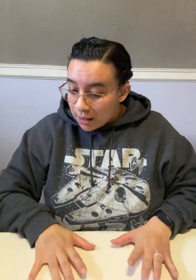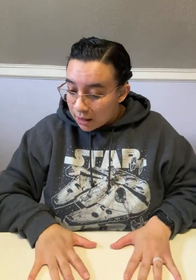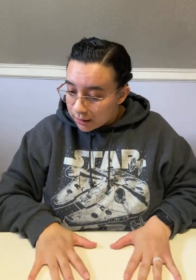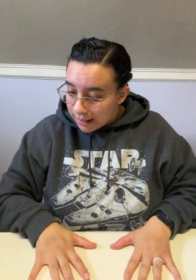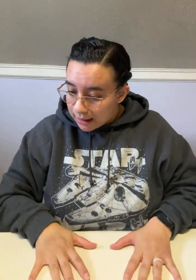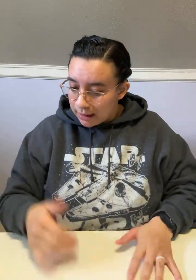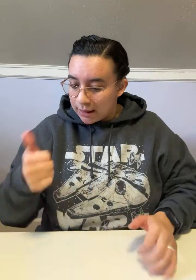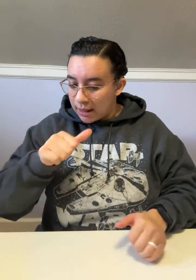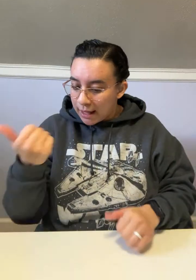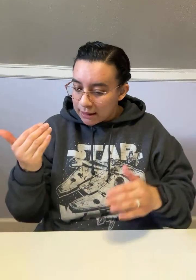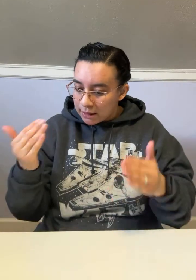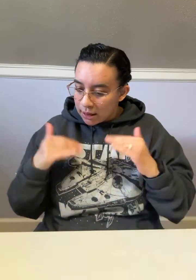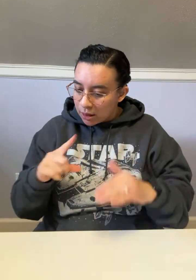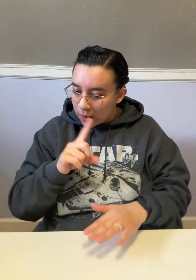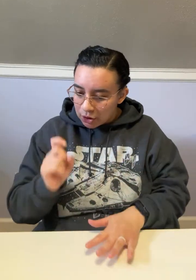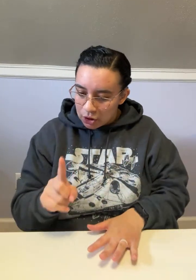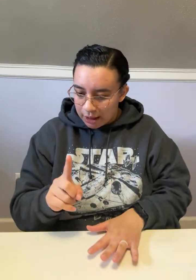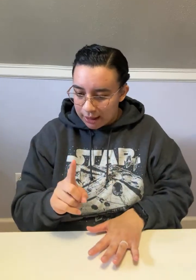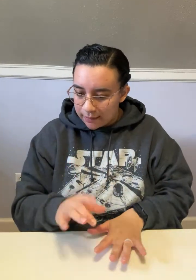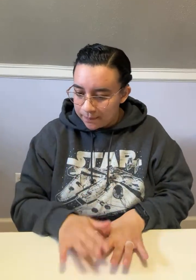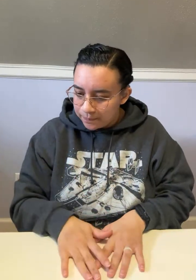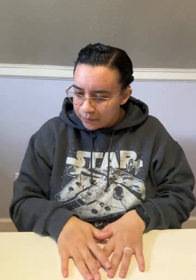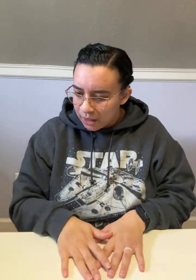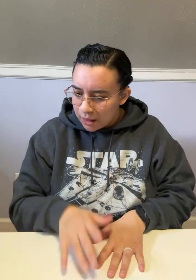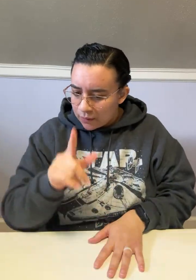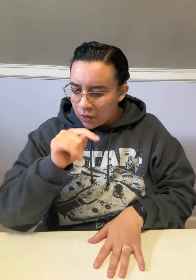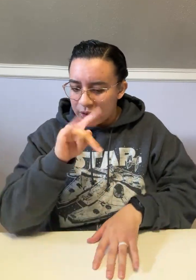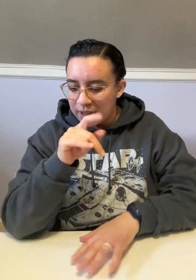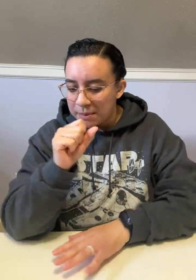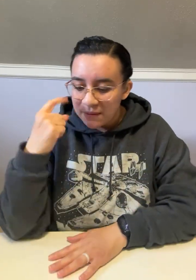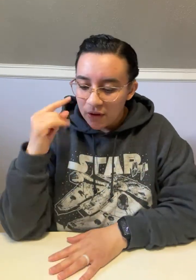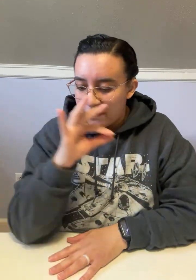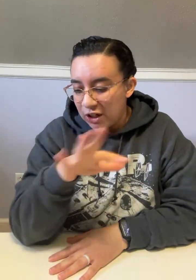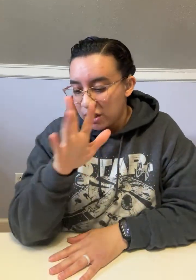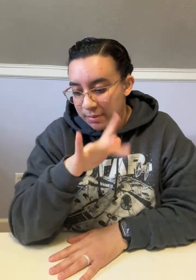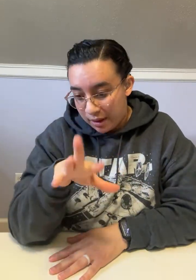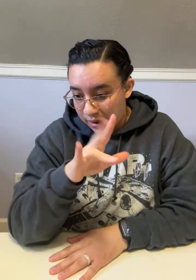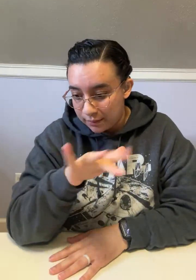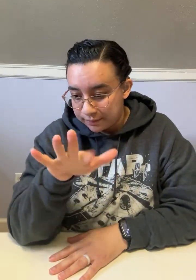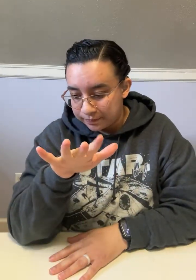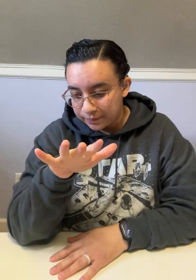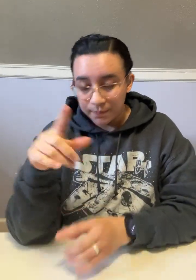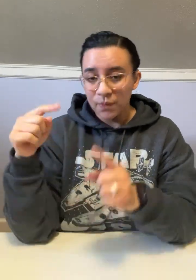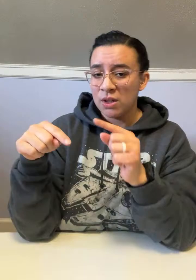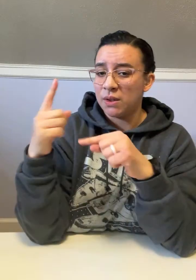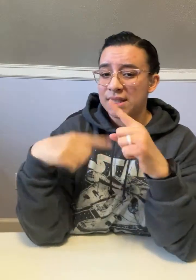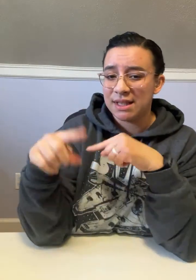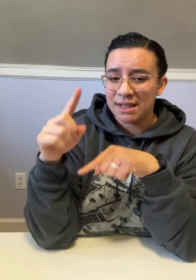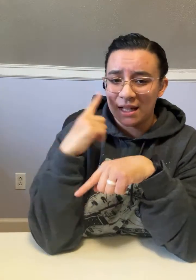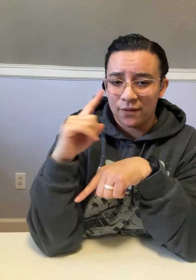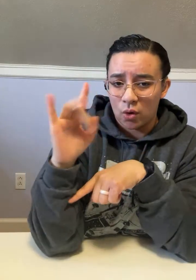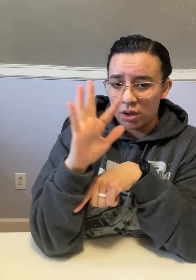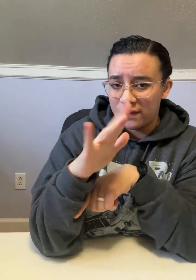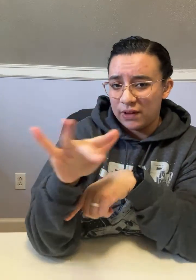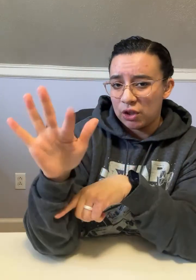All right, the next question for tips for fingerspelling. So this is designed for